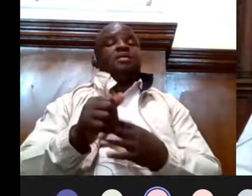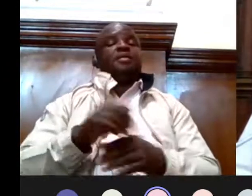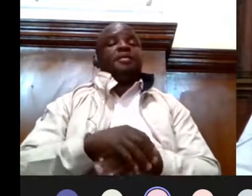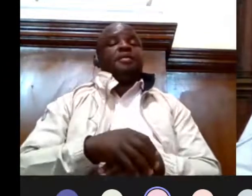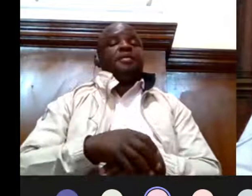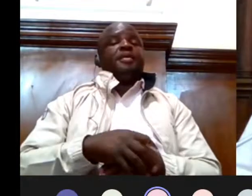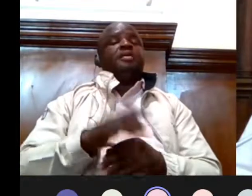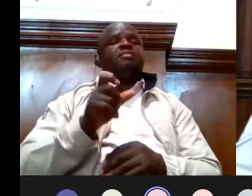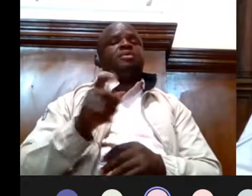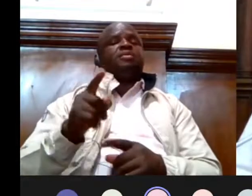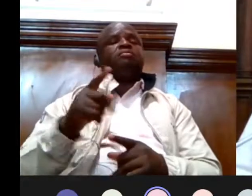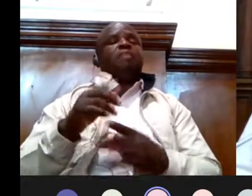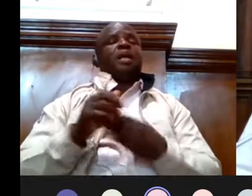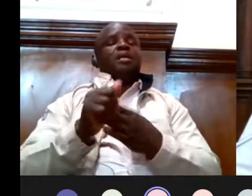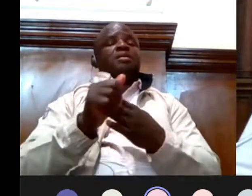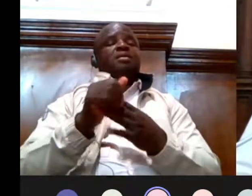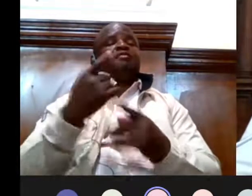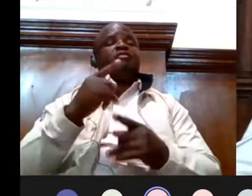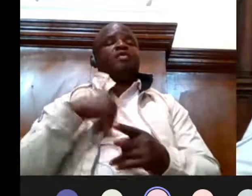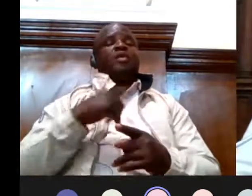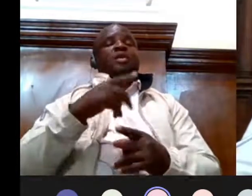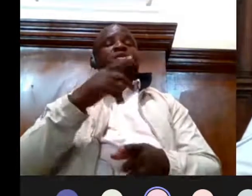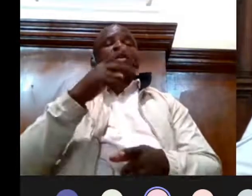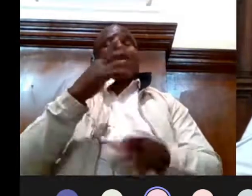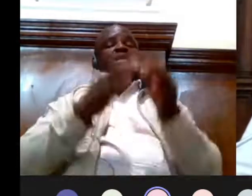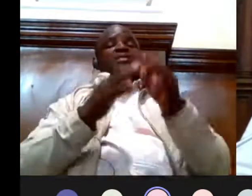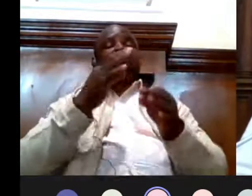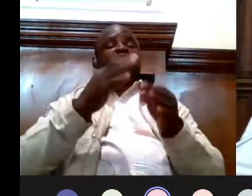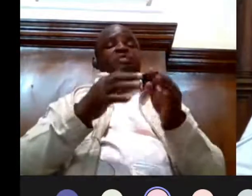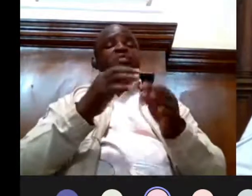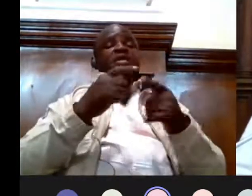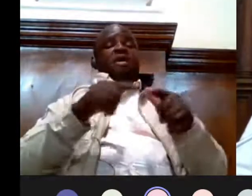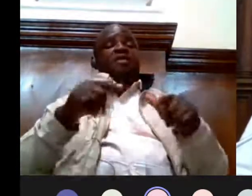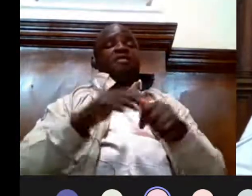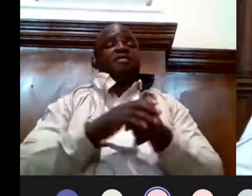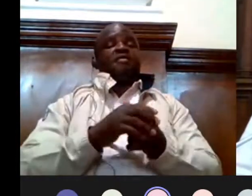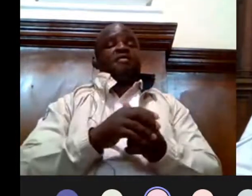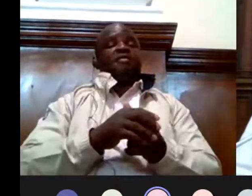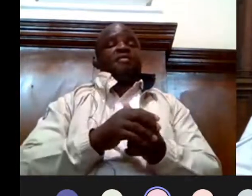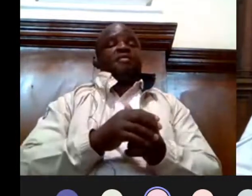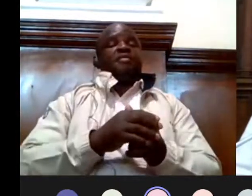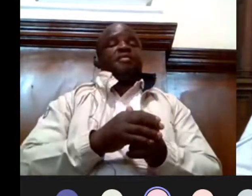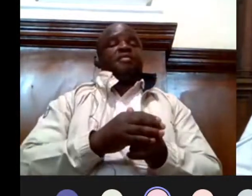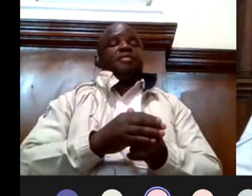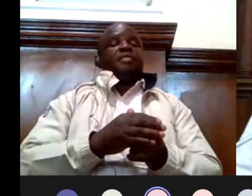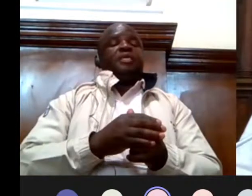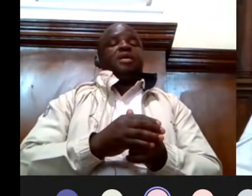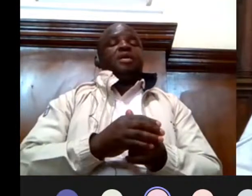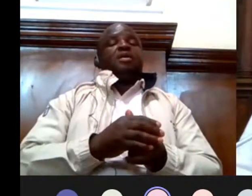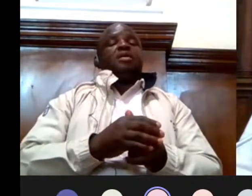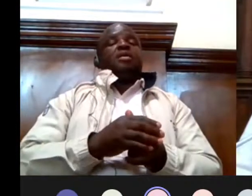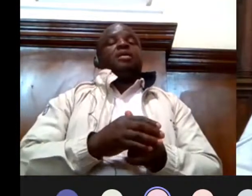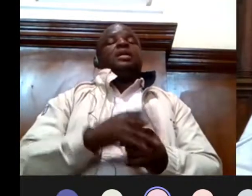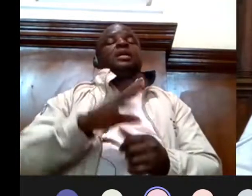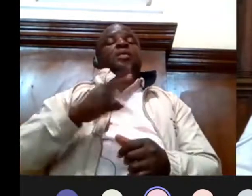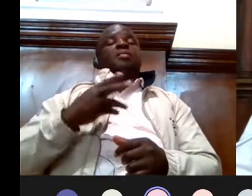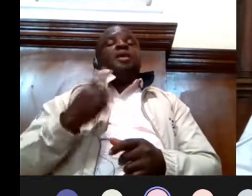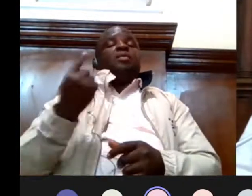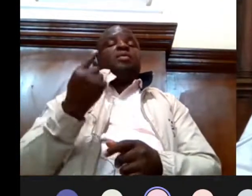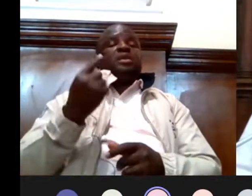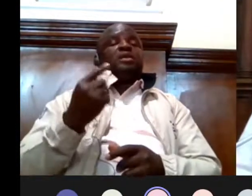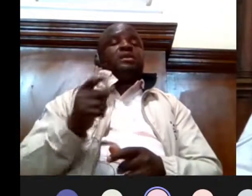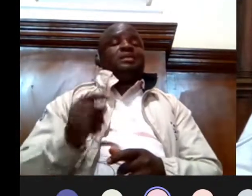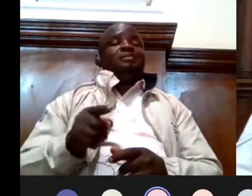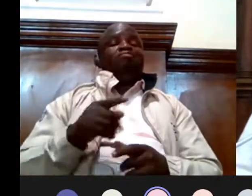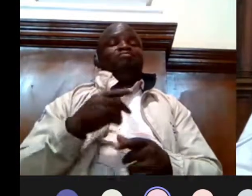torchbearer in women's political participations, as a result was the only woman in the room at